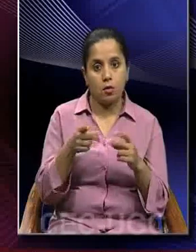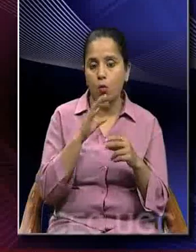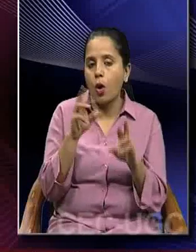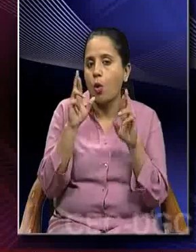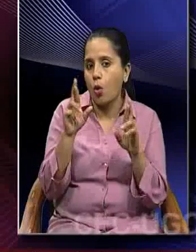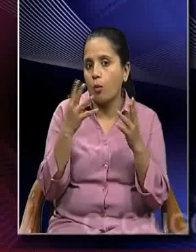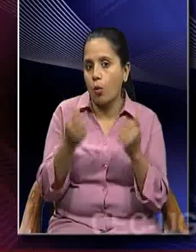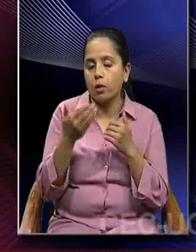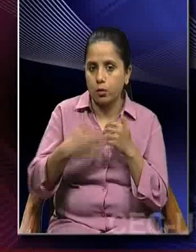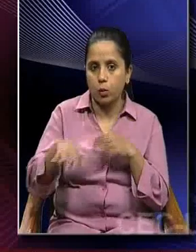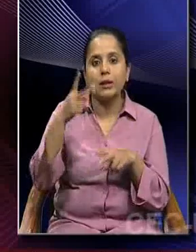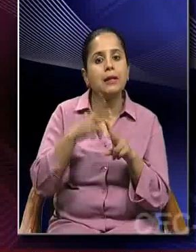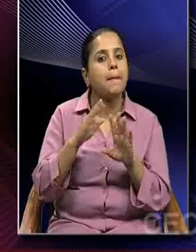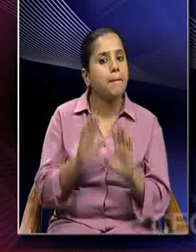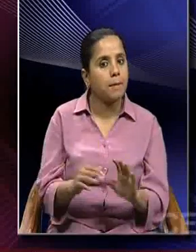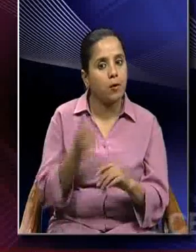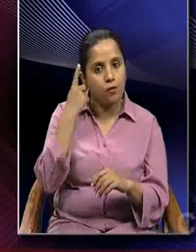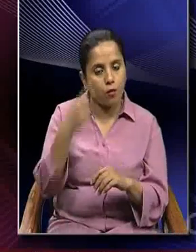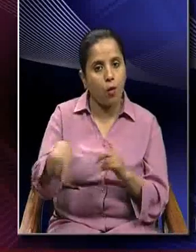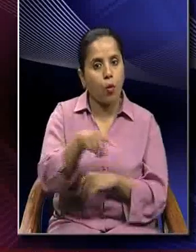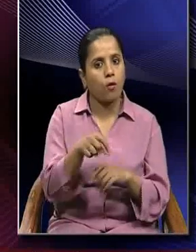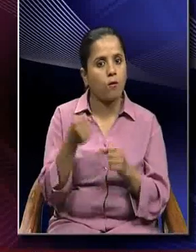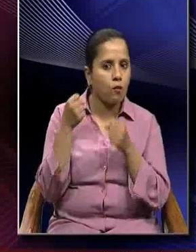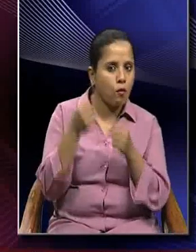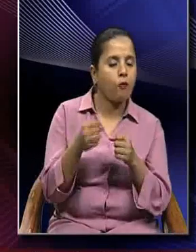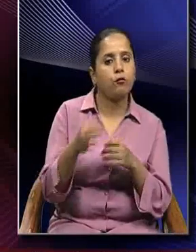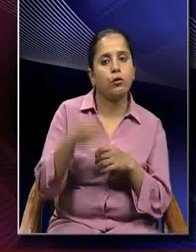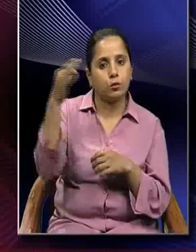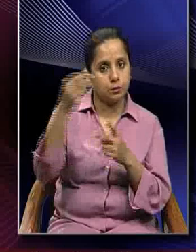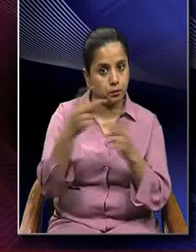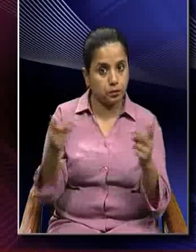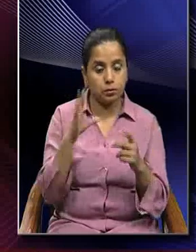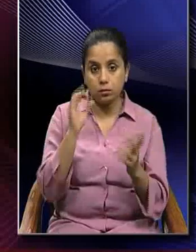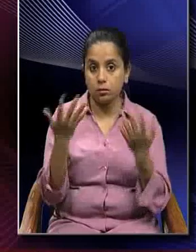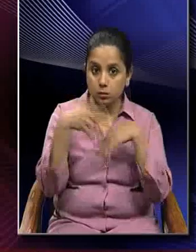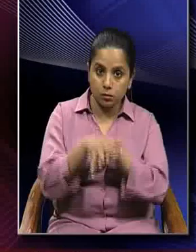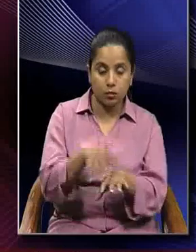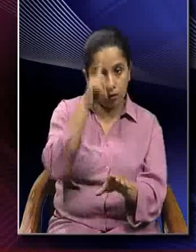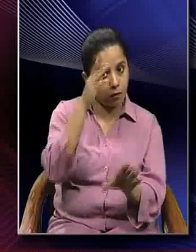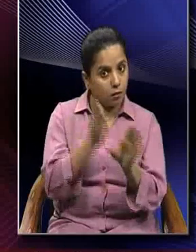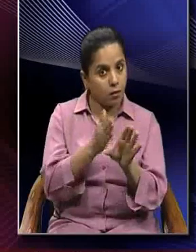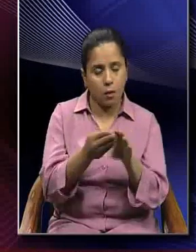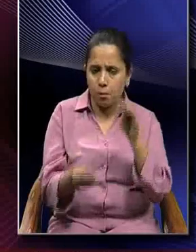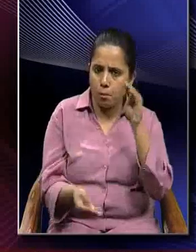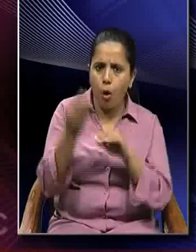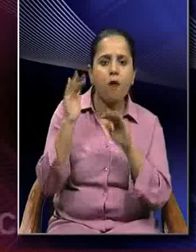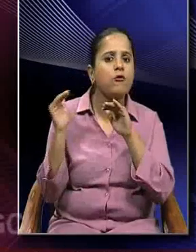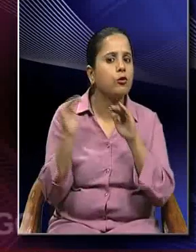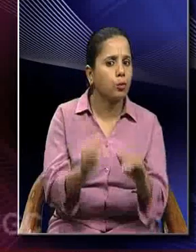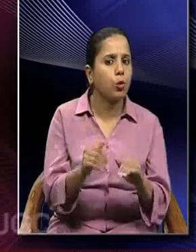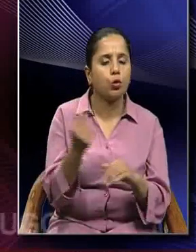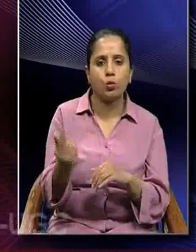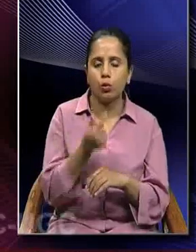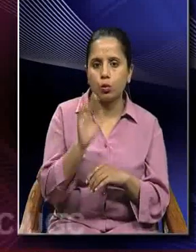expected to continue in this manner for the foreseeable future. Mainstream psychology extensively supports the use